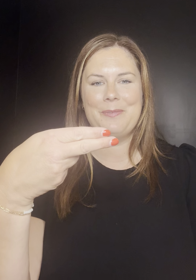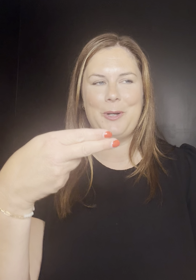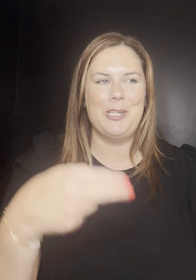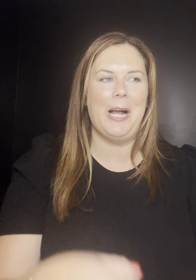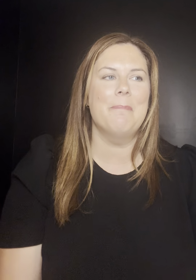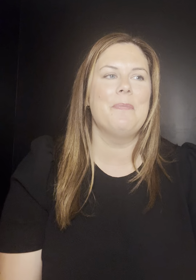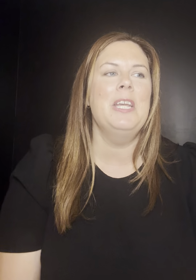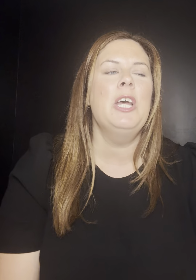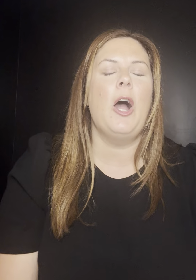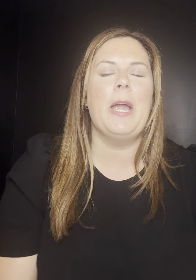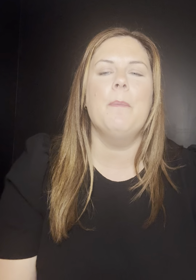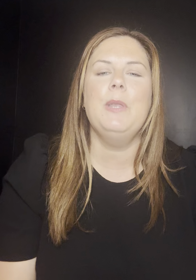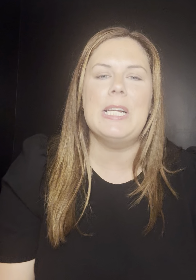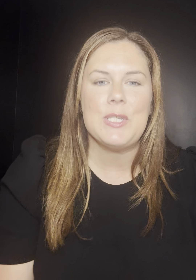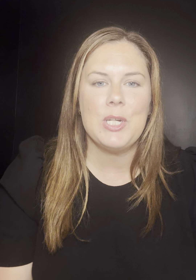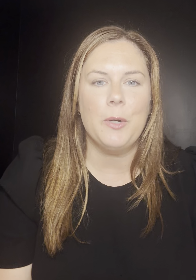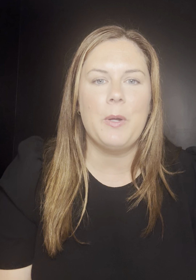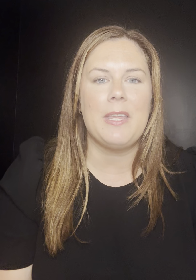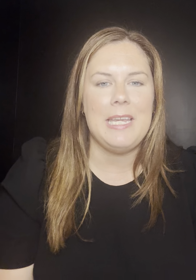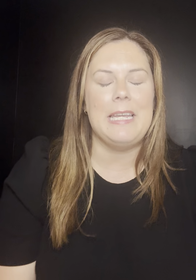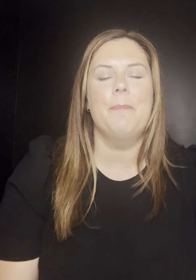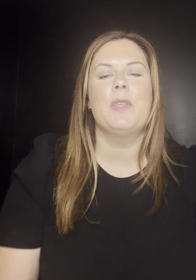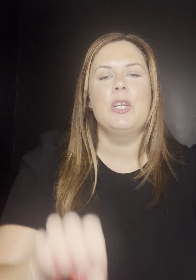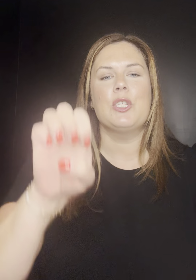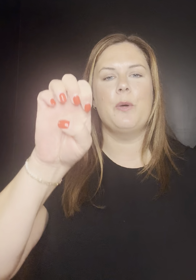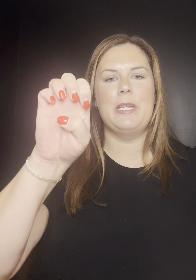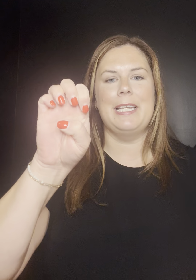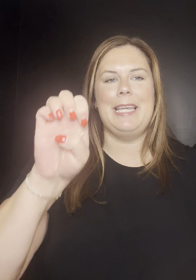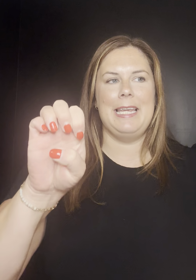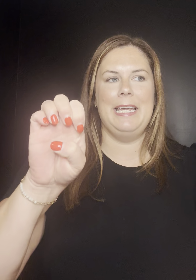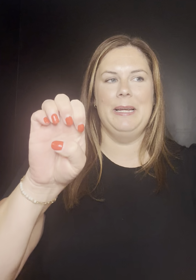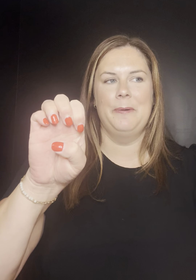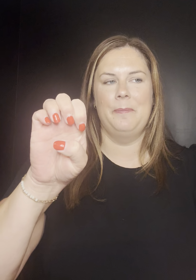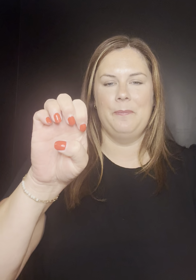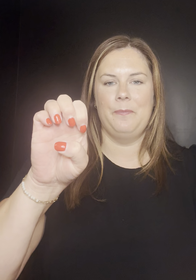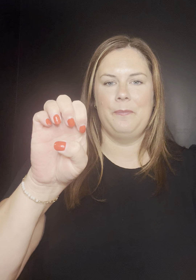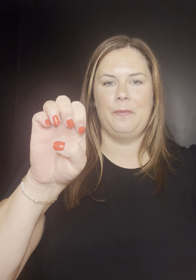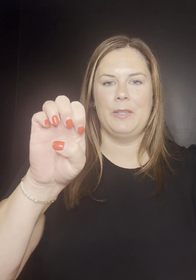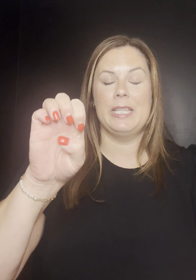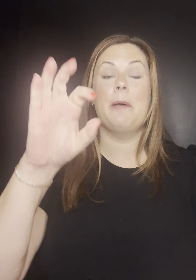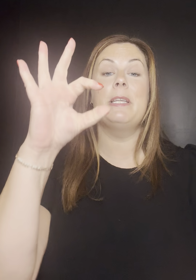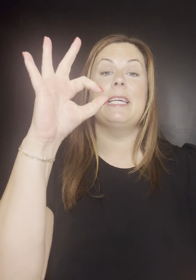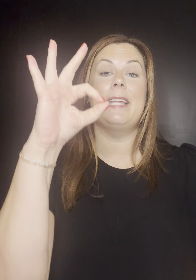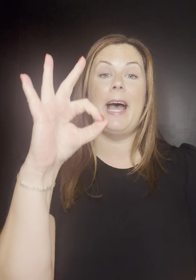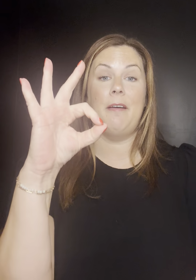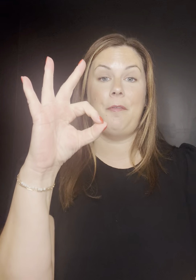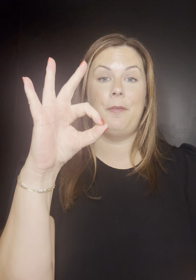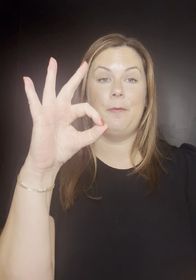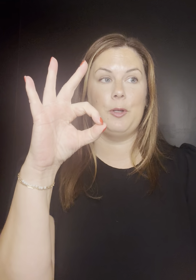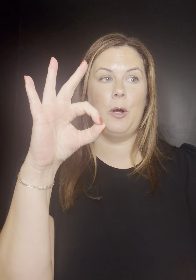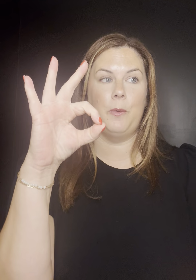Great job. All right, let's start with E. So we did E, then we did the F for the